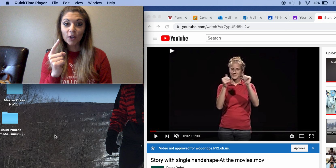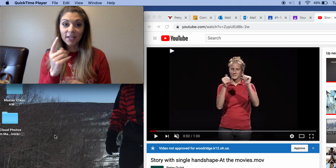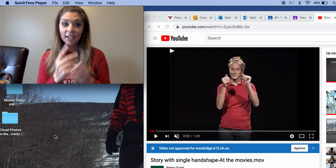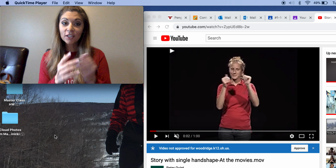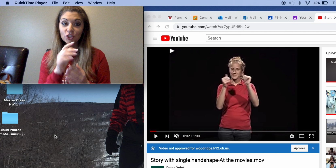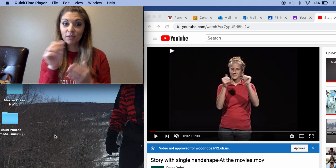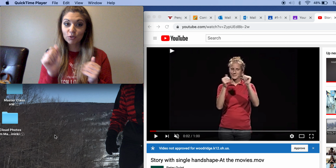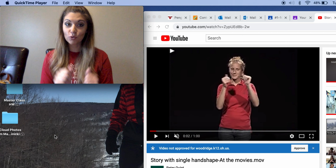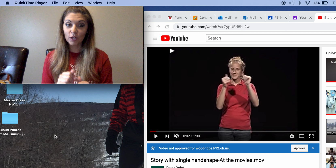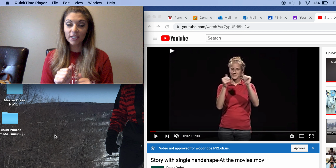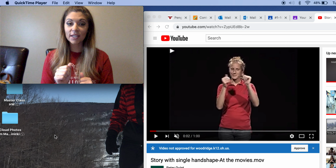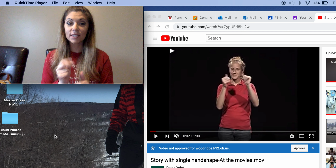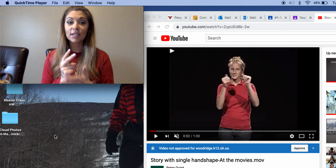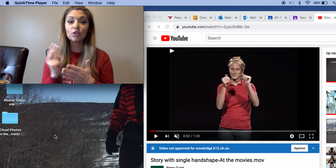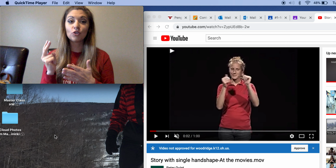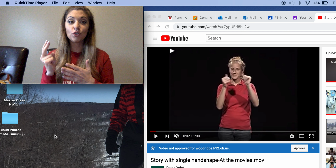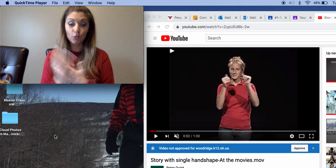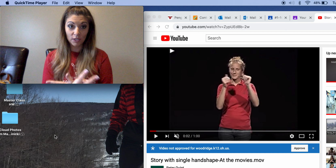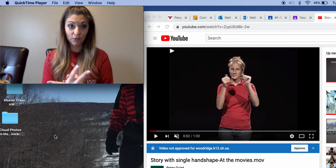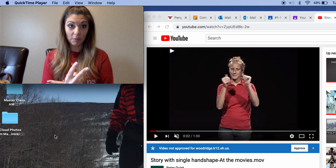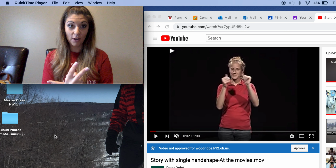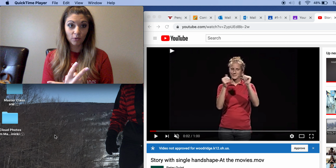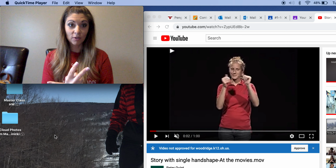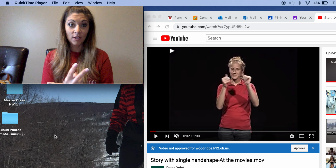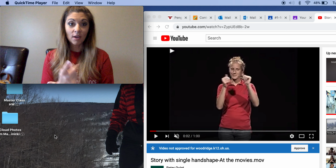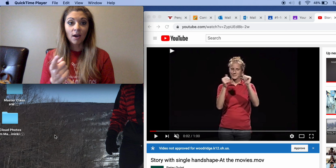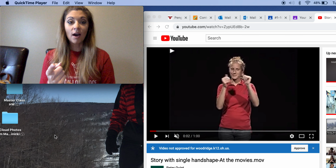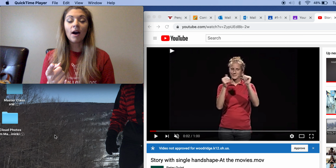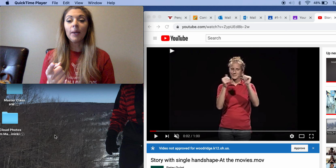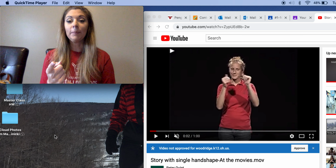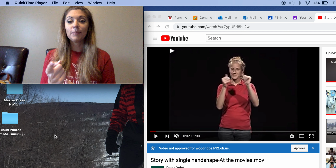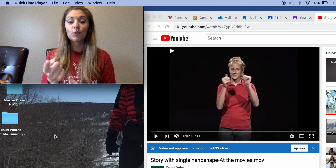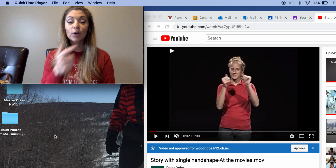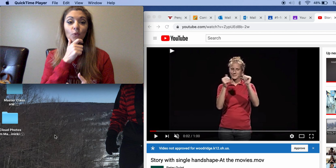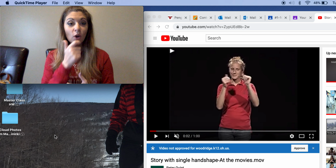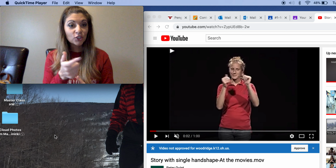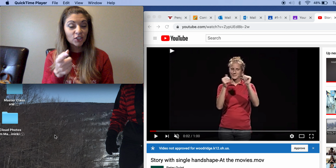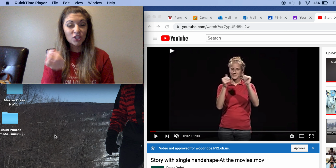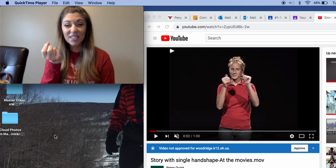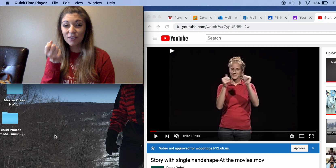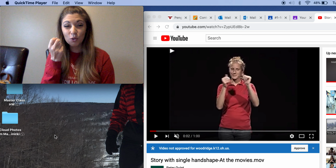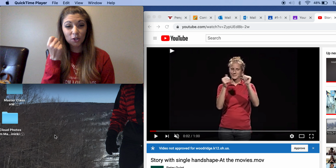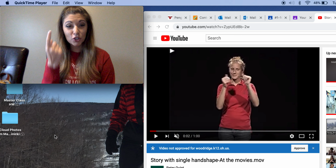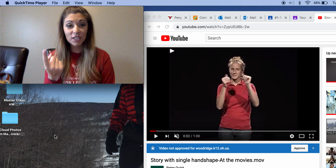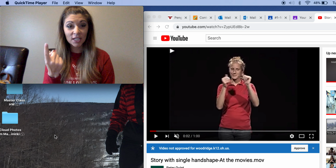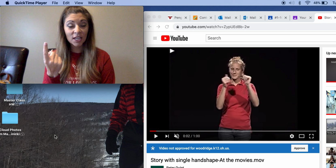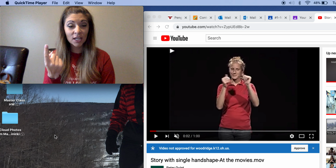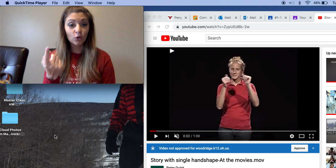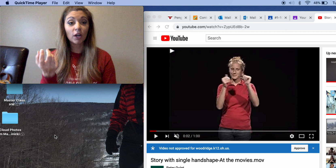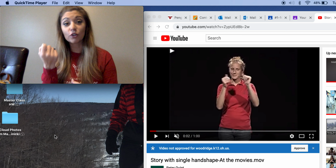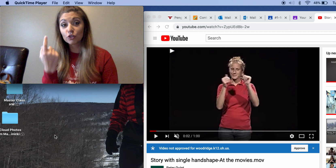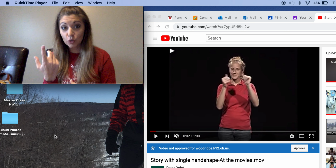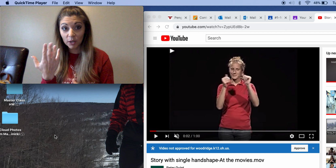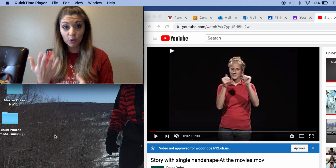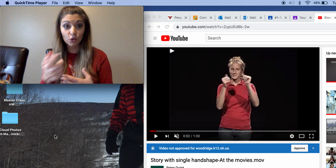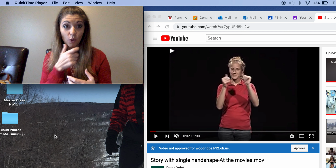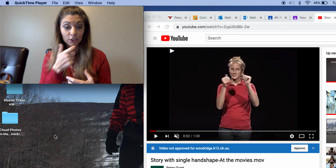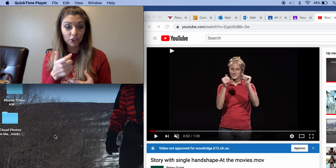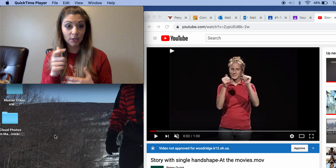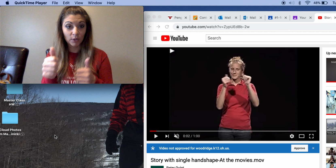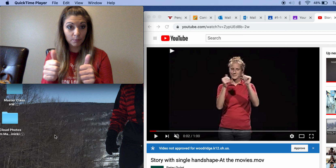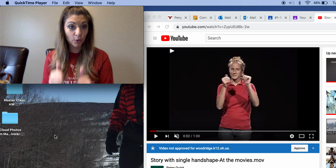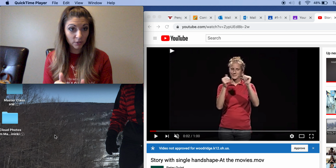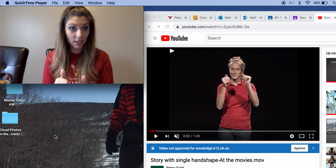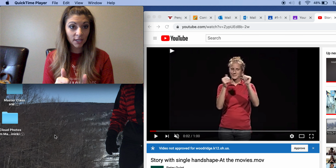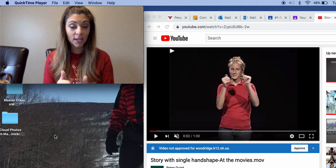our one-hand shape story is in 2 weeks from now. So we're going to watch this to see if you understand it or understood it when you